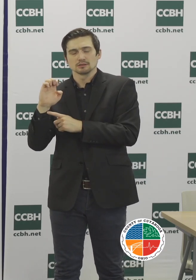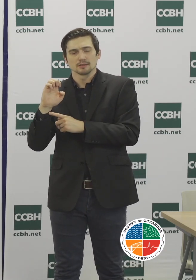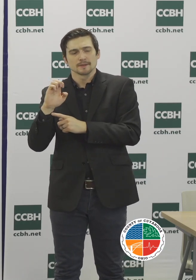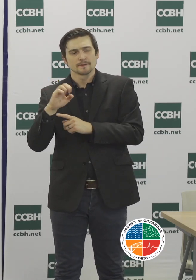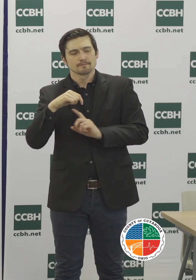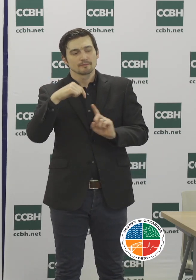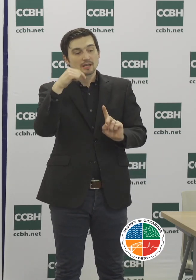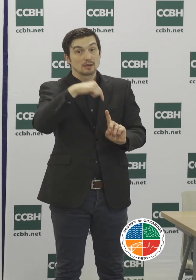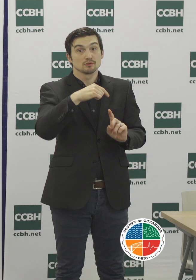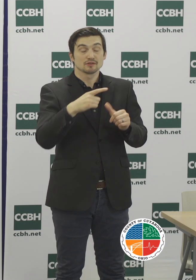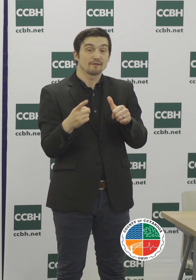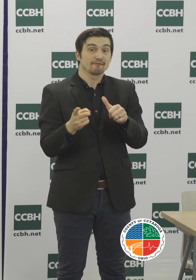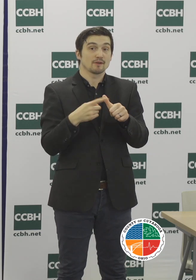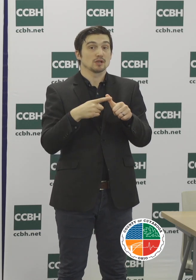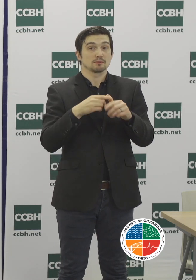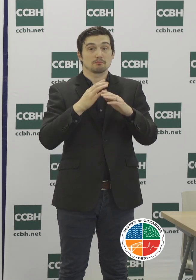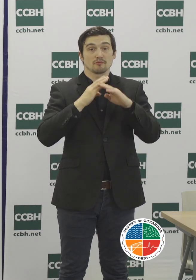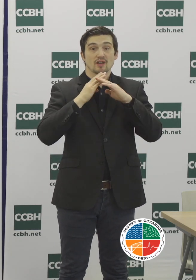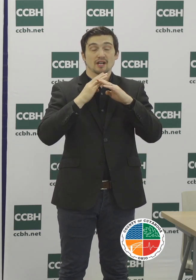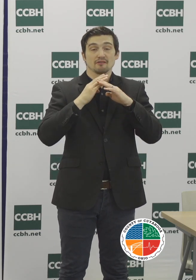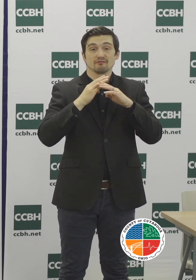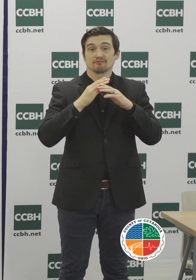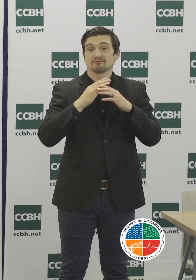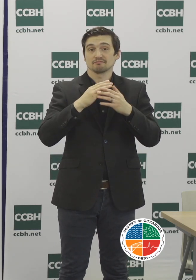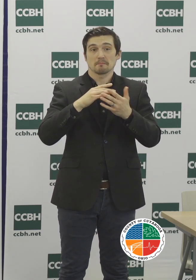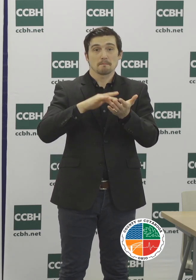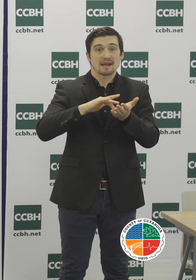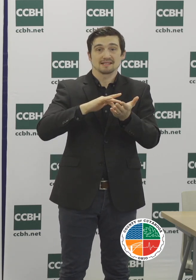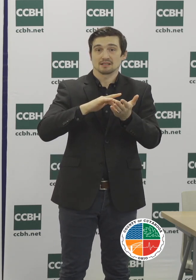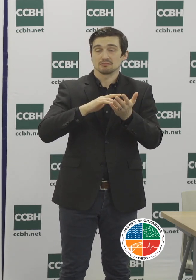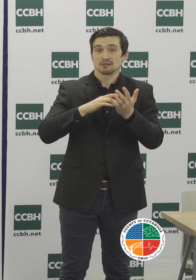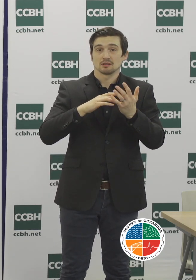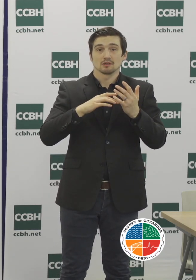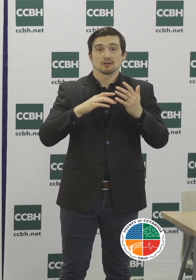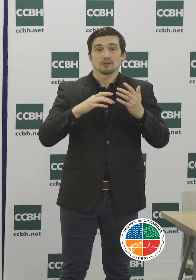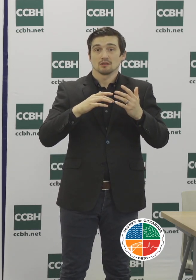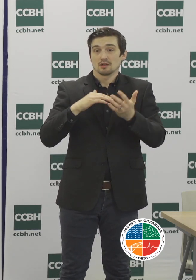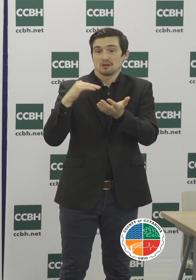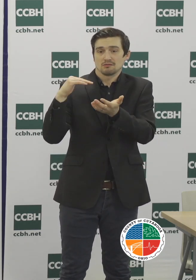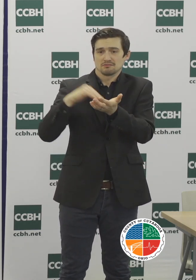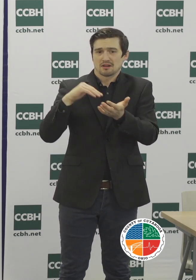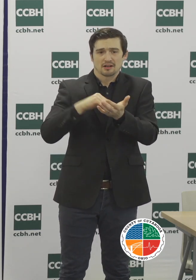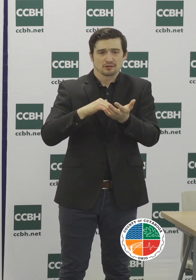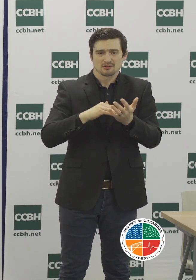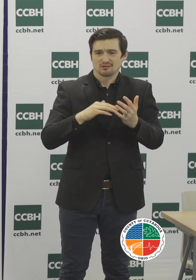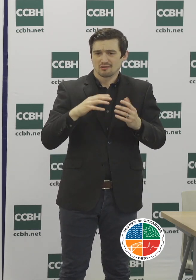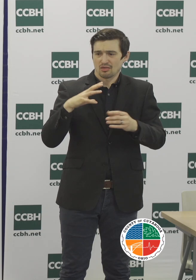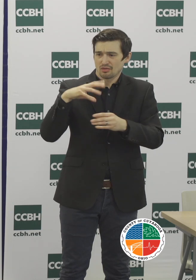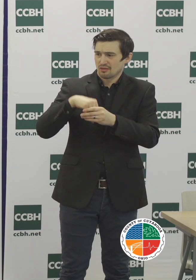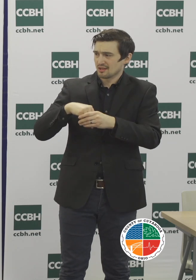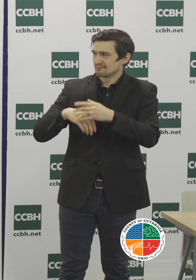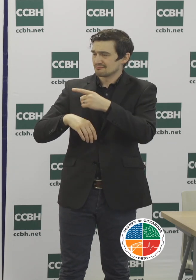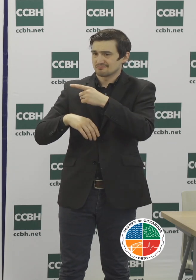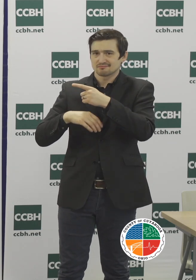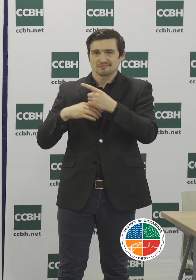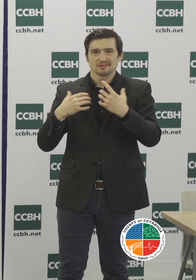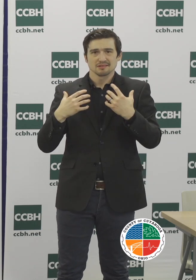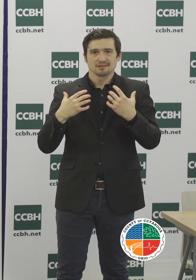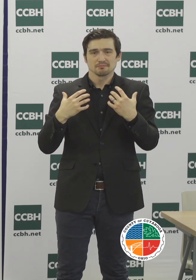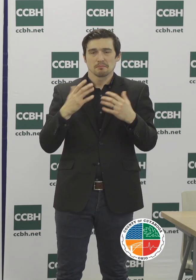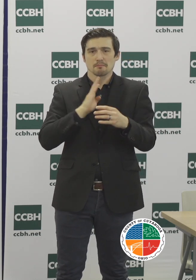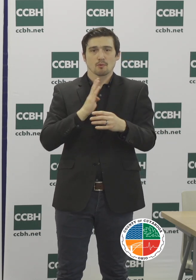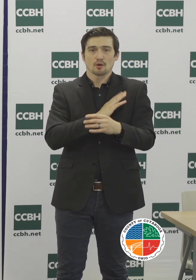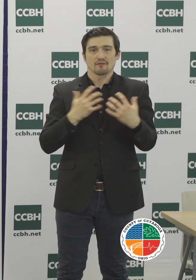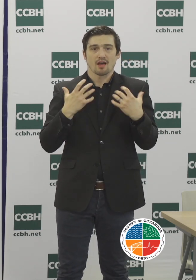the first preventive medicine resident to cycle through the Board of Health some 10 years ago. Dr. Rose has been working